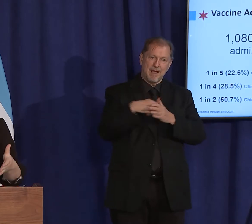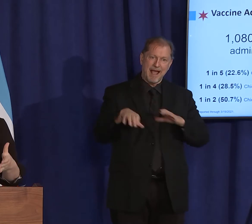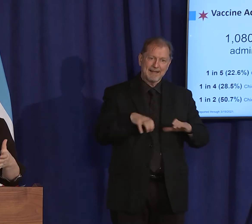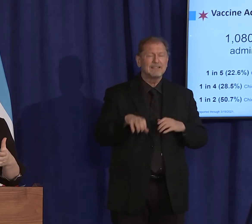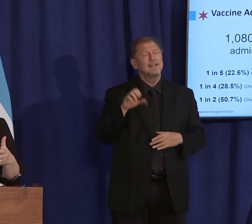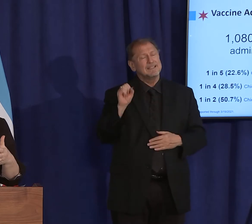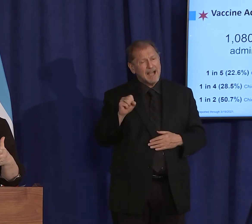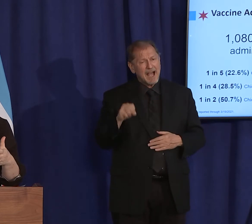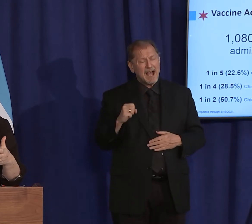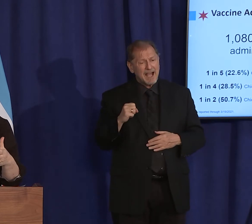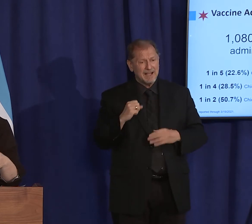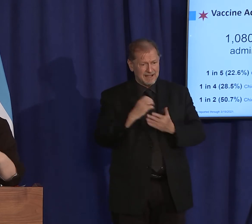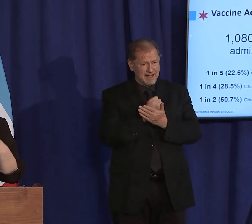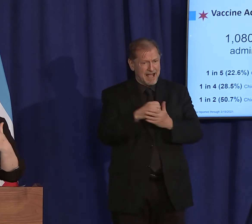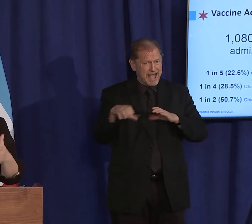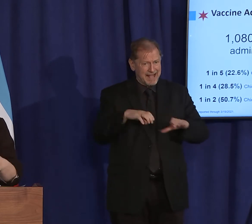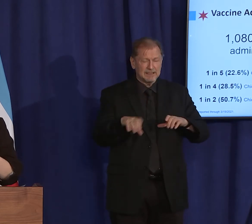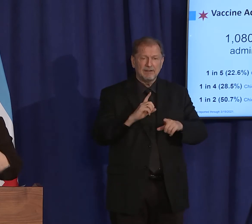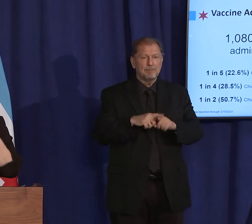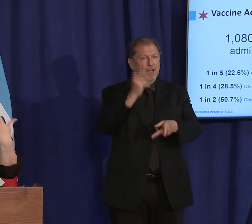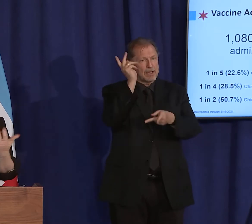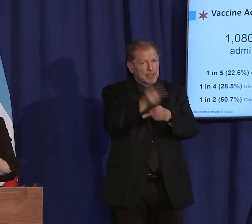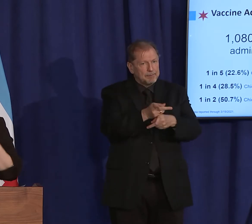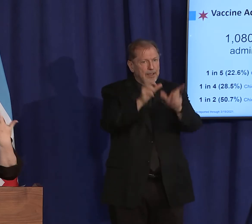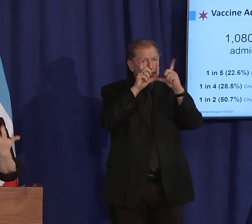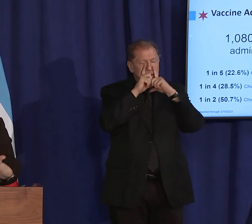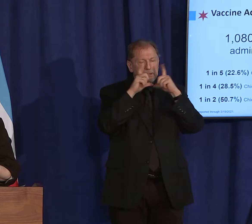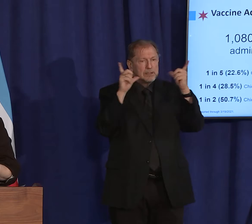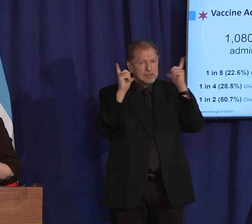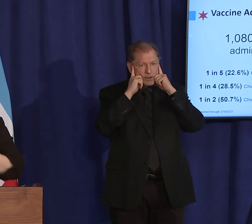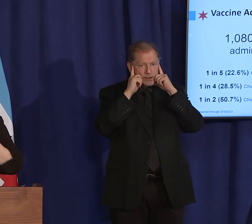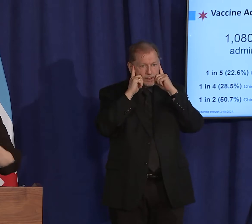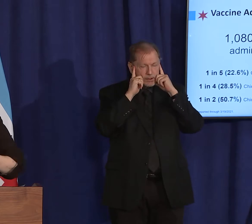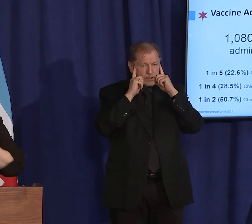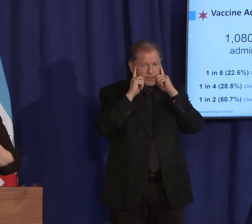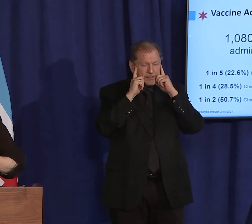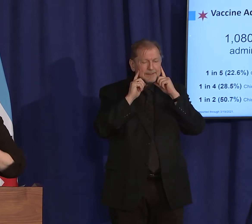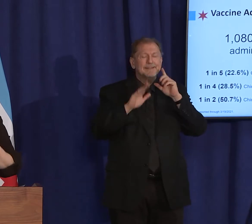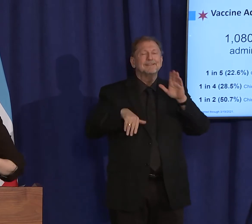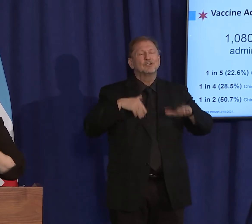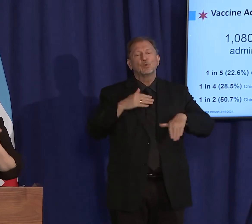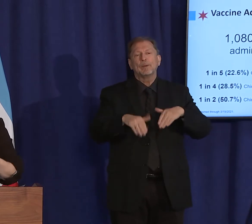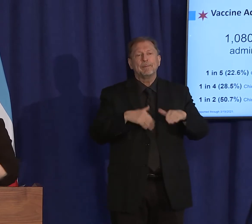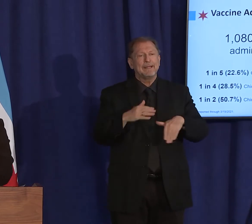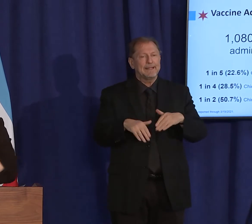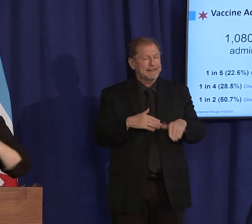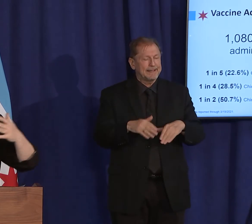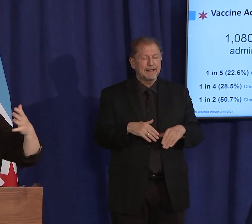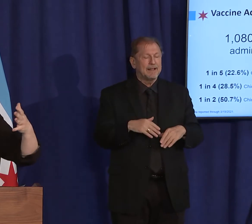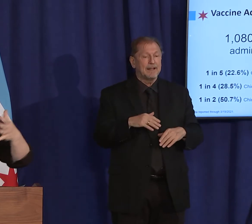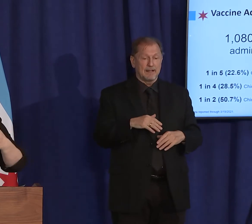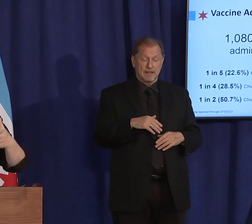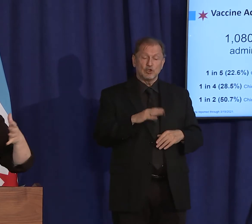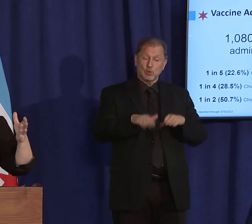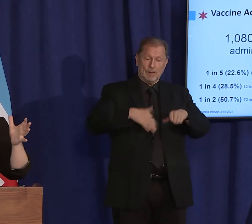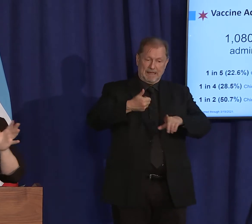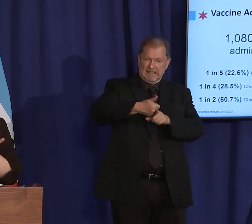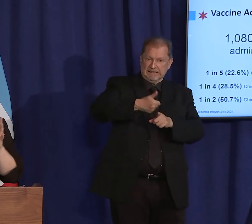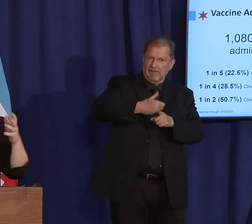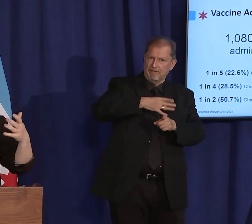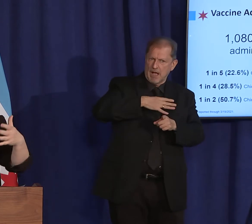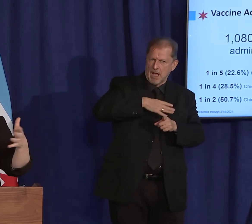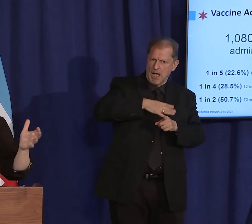to keep those masks, not, where you're thinking about swimming, that's not during the swimming sport. That's about the